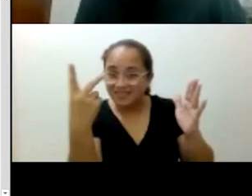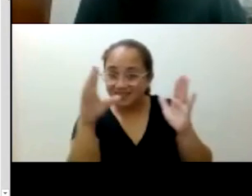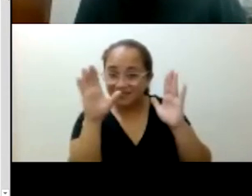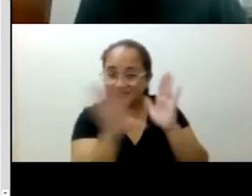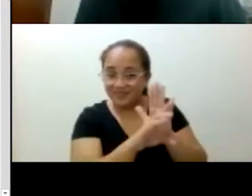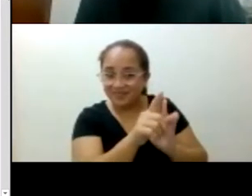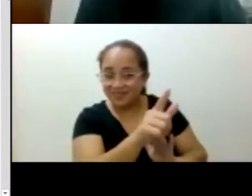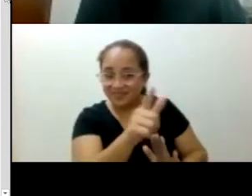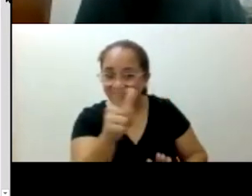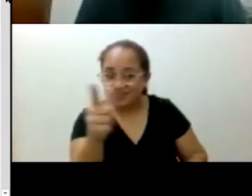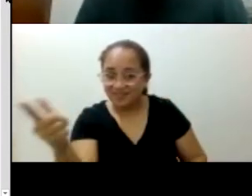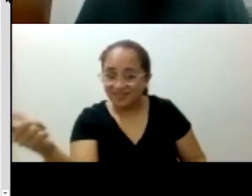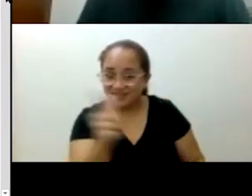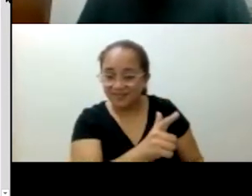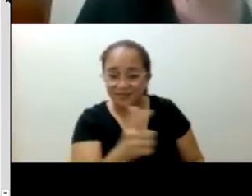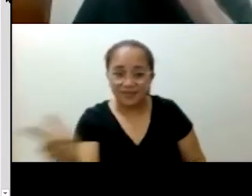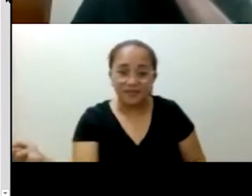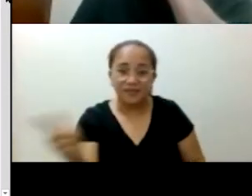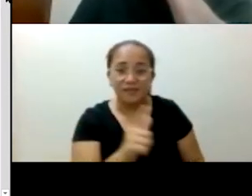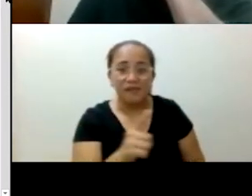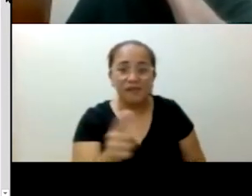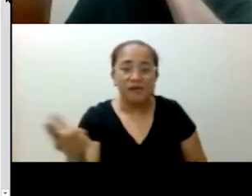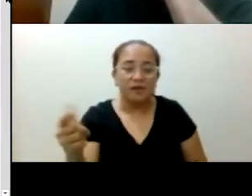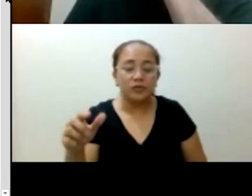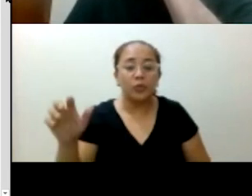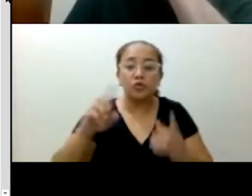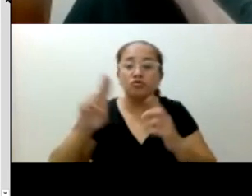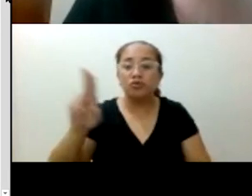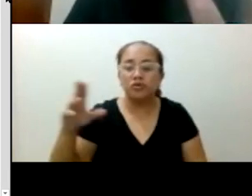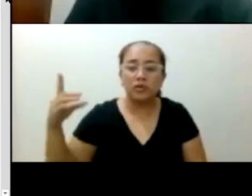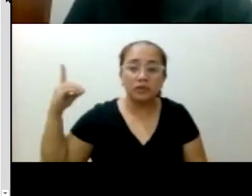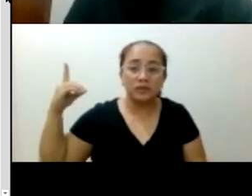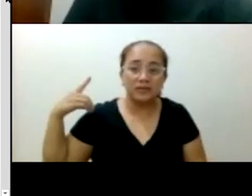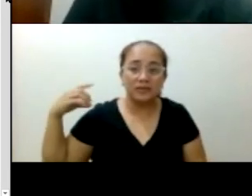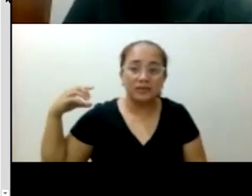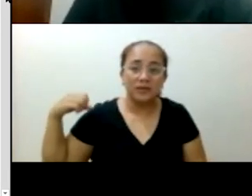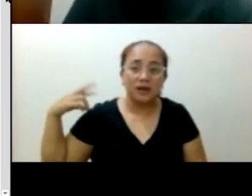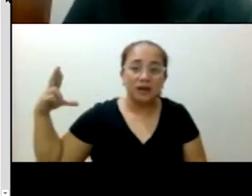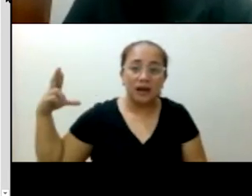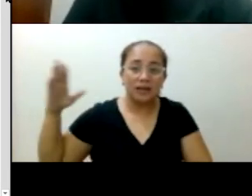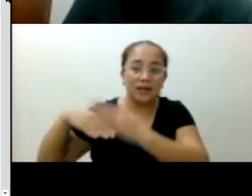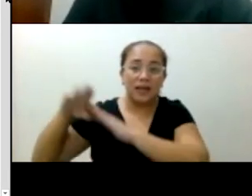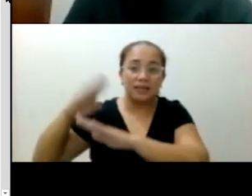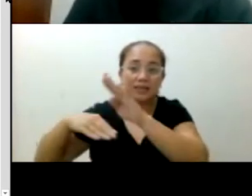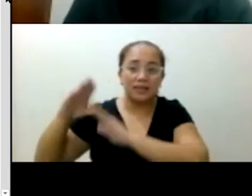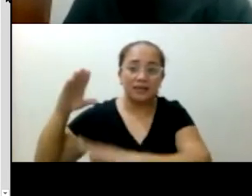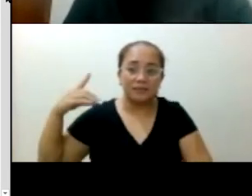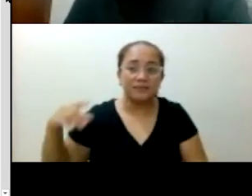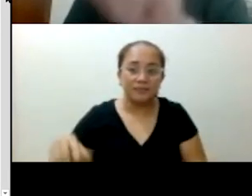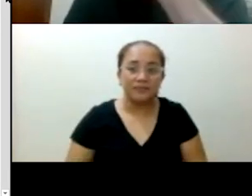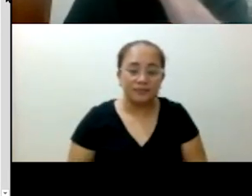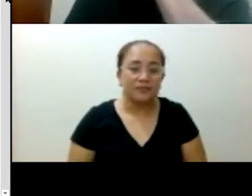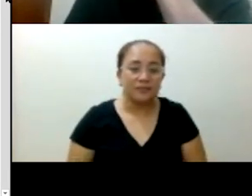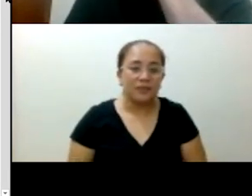we're only looking at the dominant hand. So the ship or bus